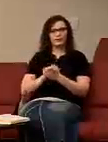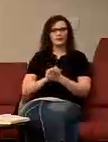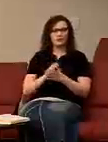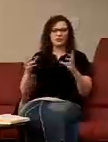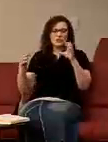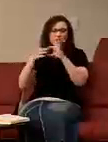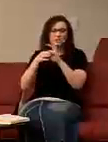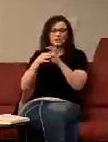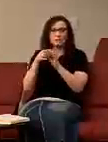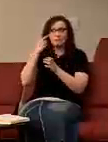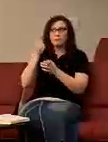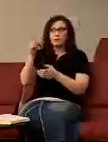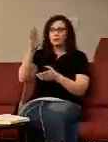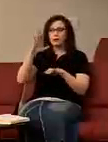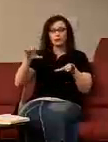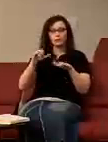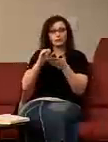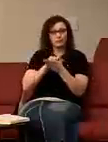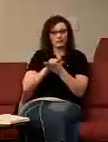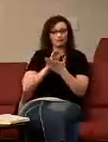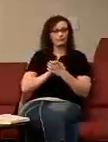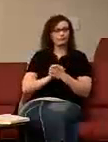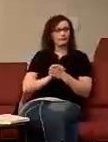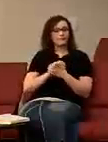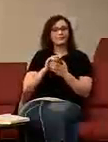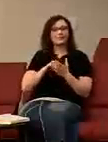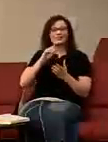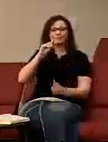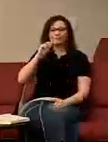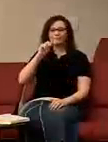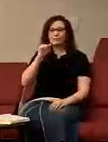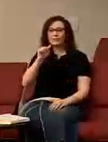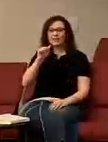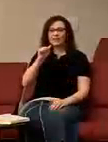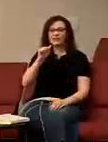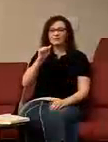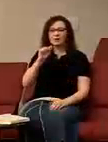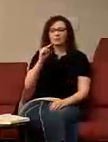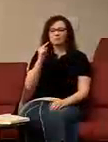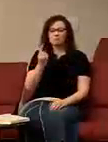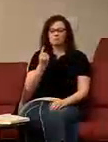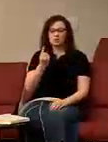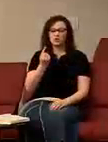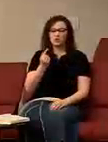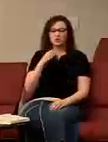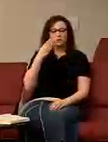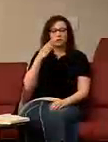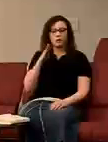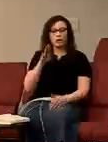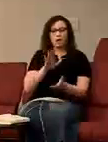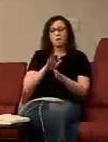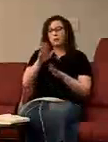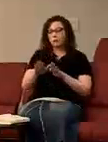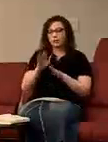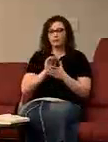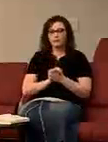that. Amen. This DNA that we have, it doesn't, it's just a blueprint. Somebody has to read it. Yes, amen.